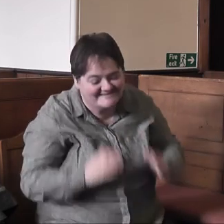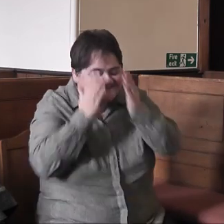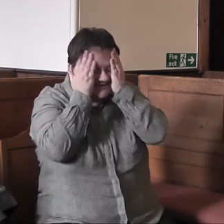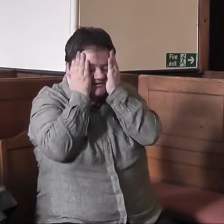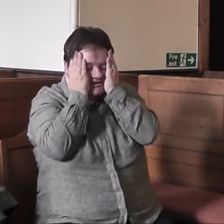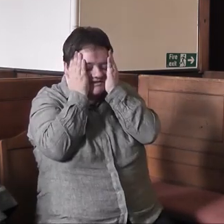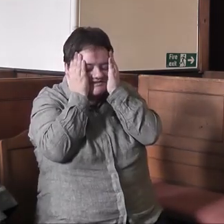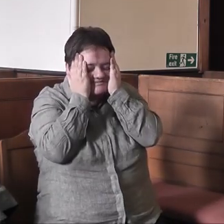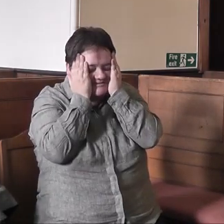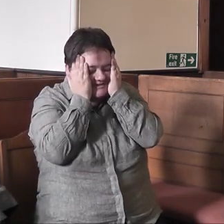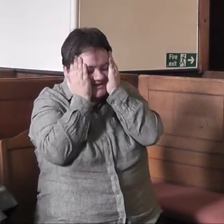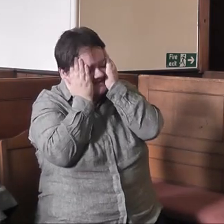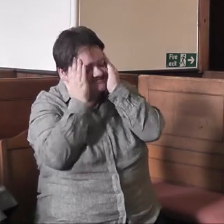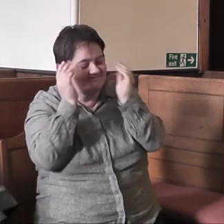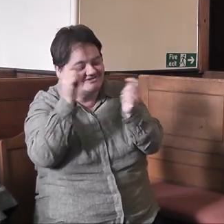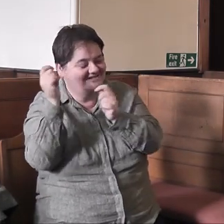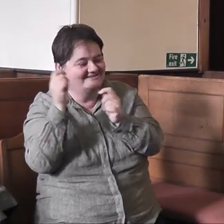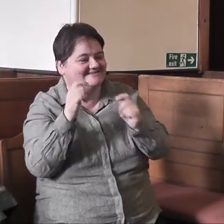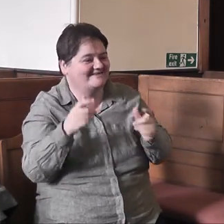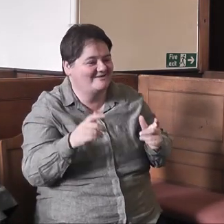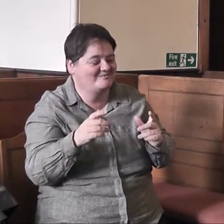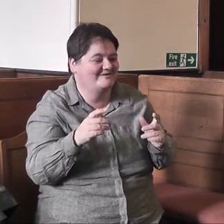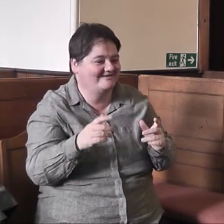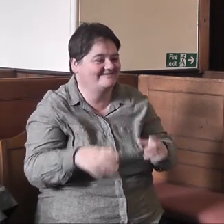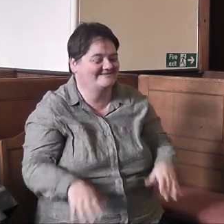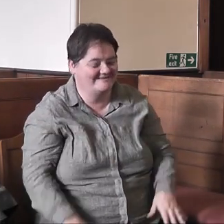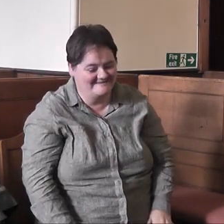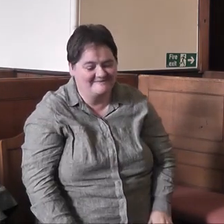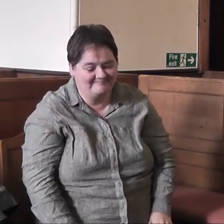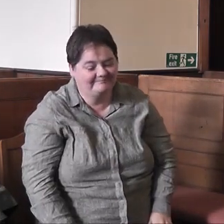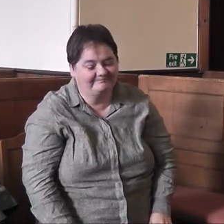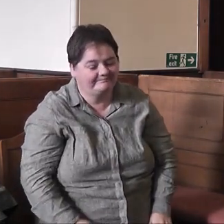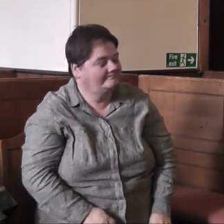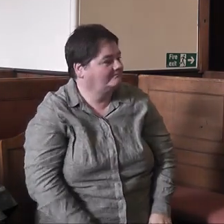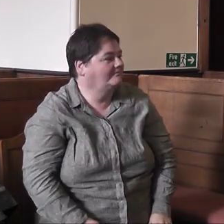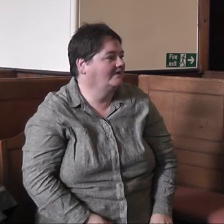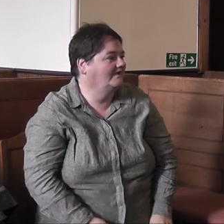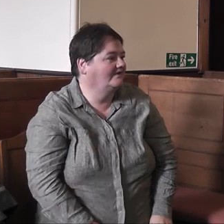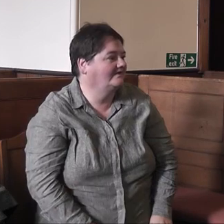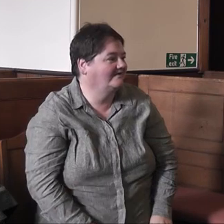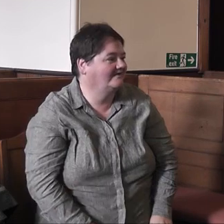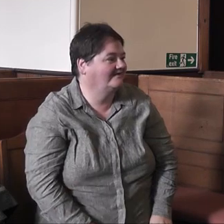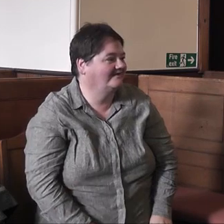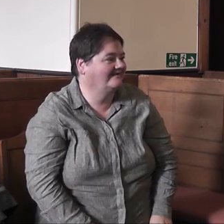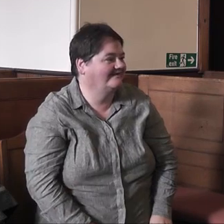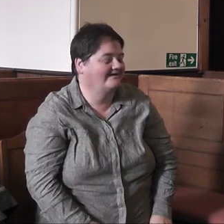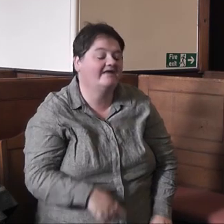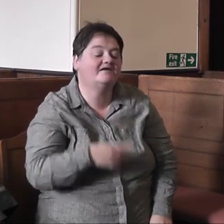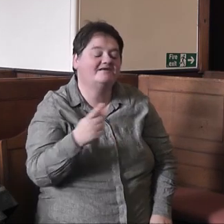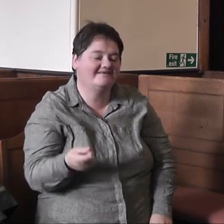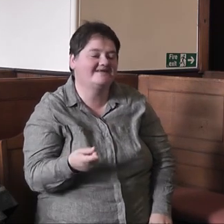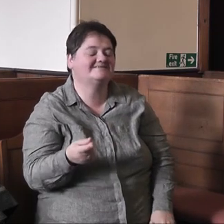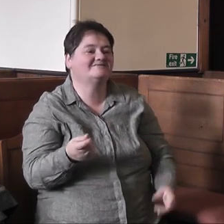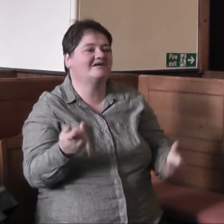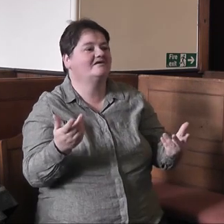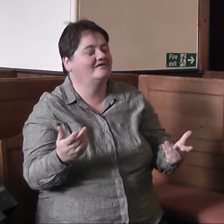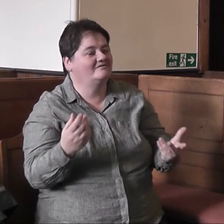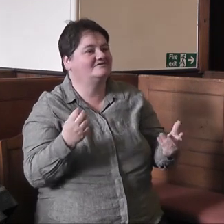Yeah. Sorry, because sometimes I kind of change it as I go. No, it's fine, fine. Yeah, no, no, it's fine. Honestly. And then at the end I was like, so what's